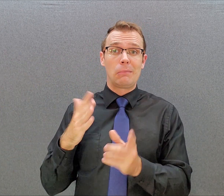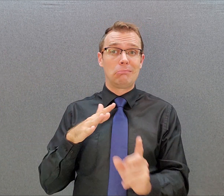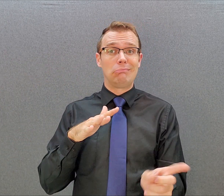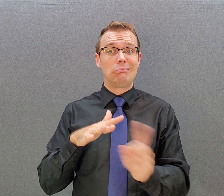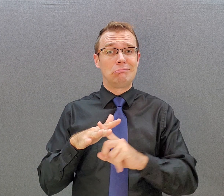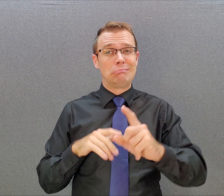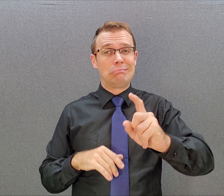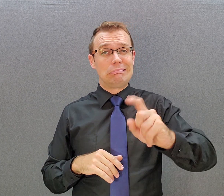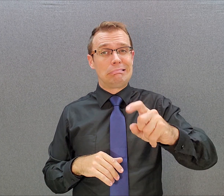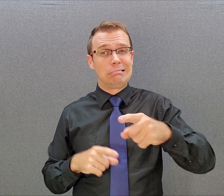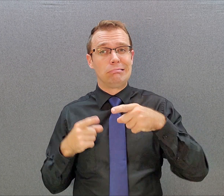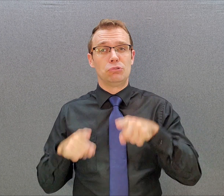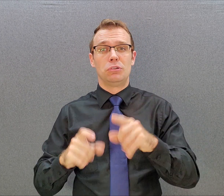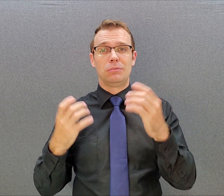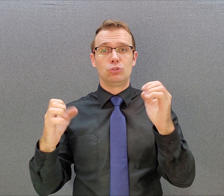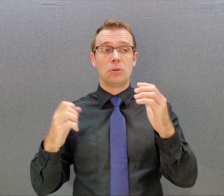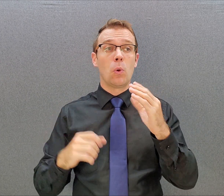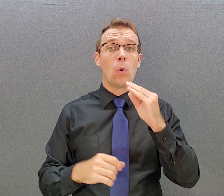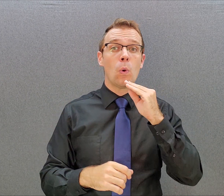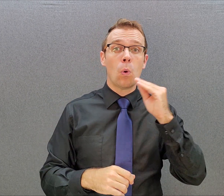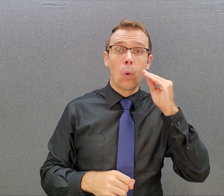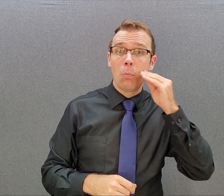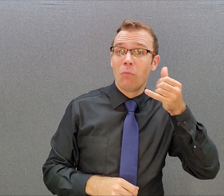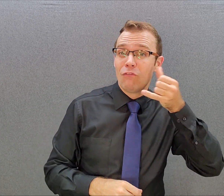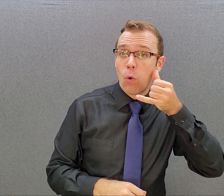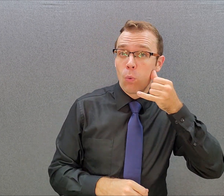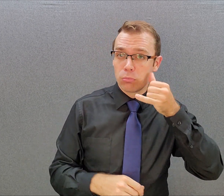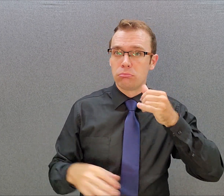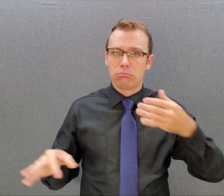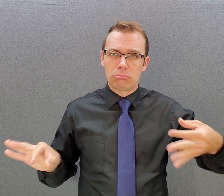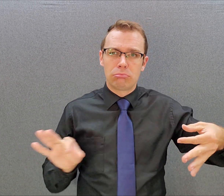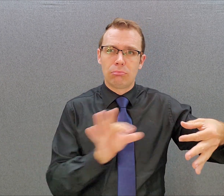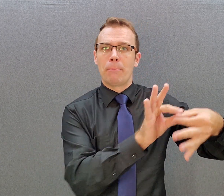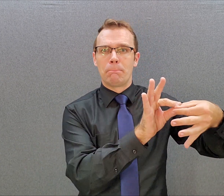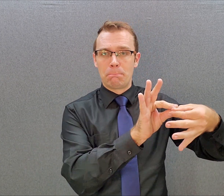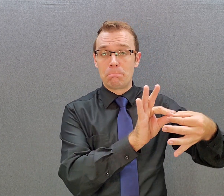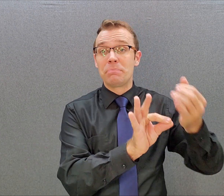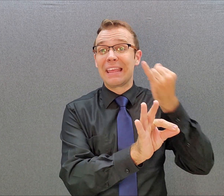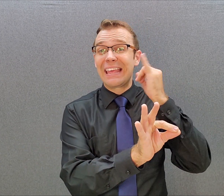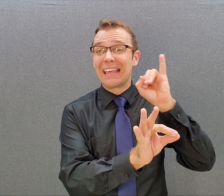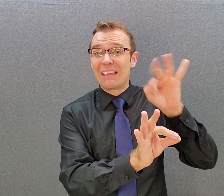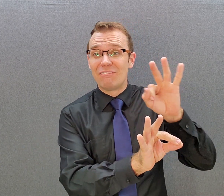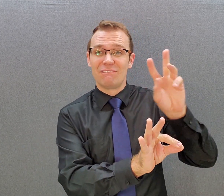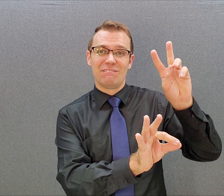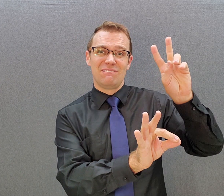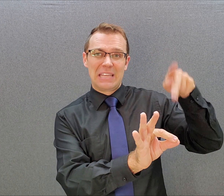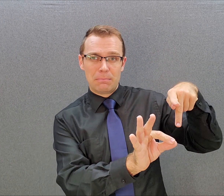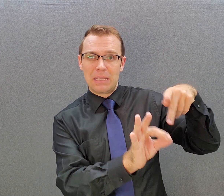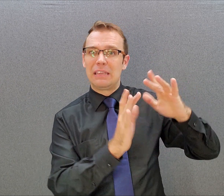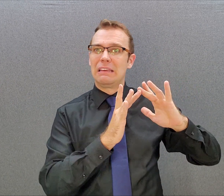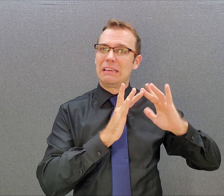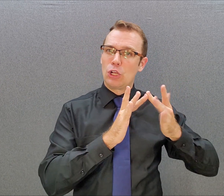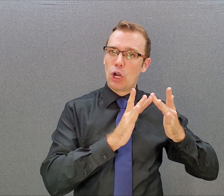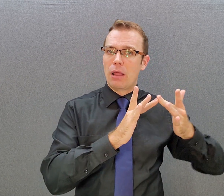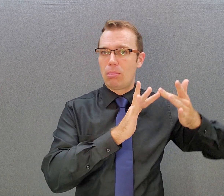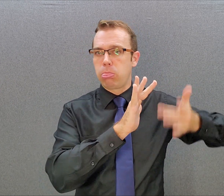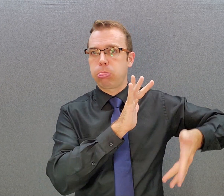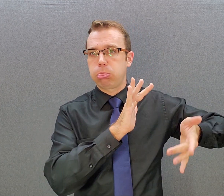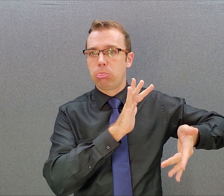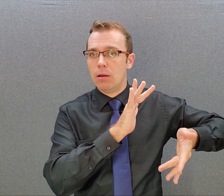TTY and your home phone to make calls if your video phone or internet is down.